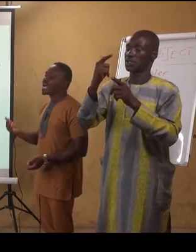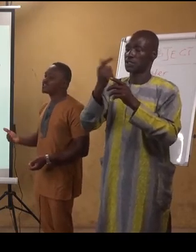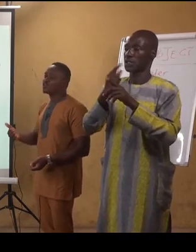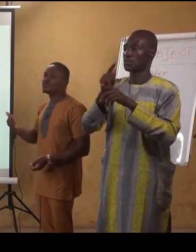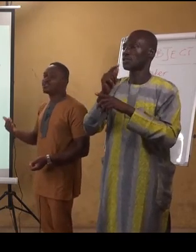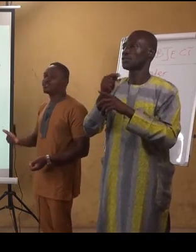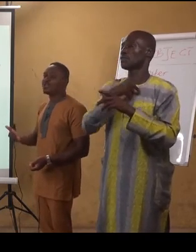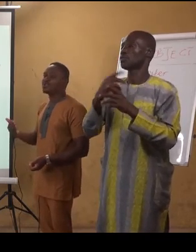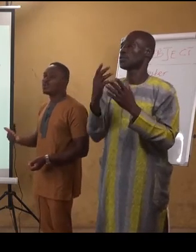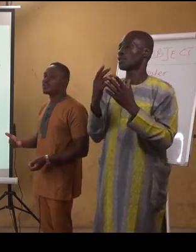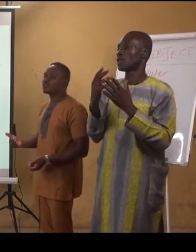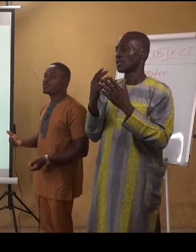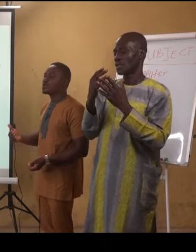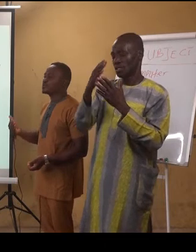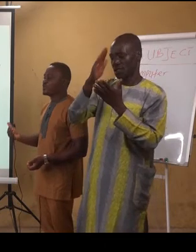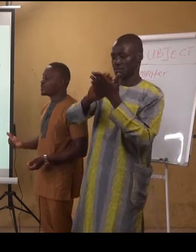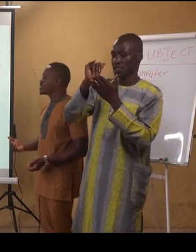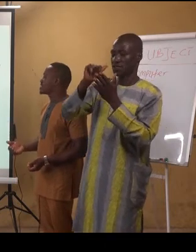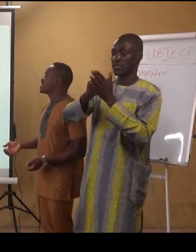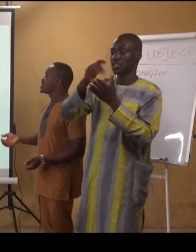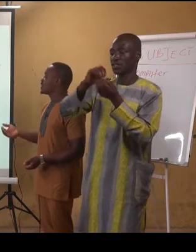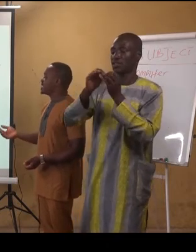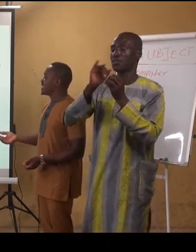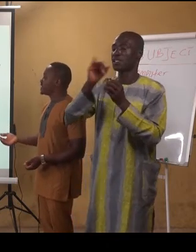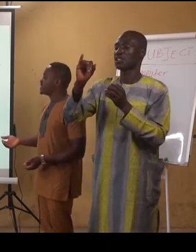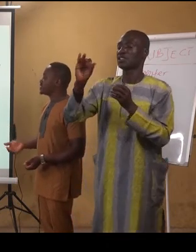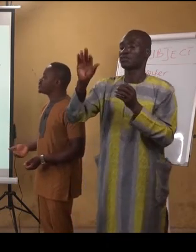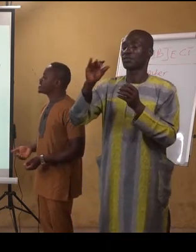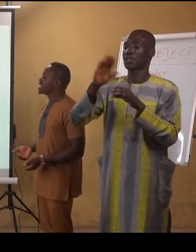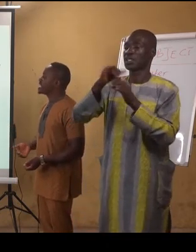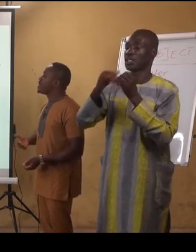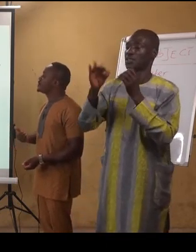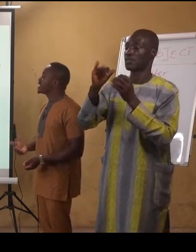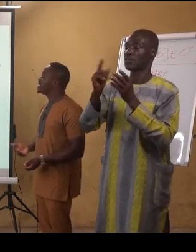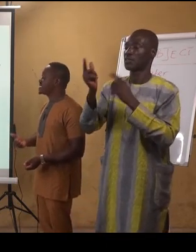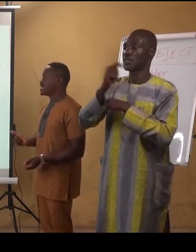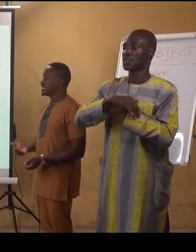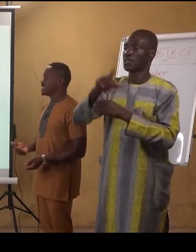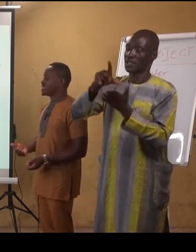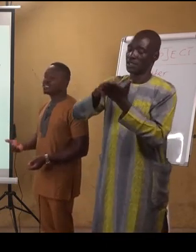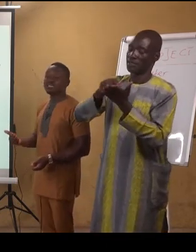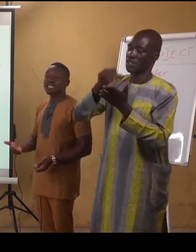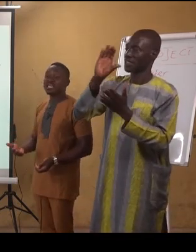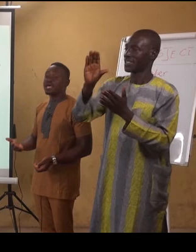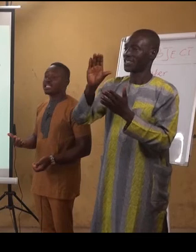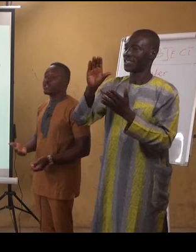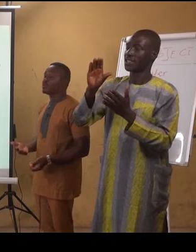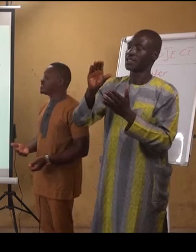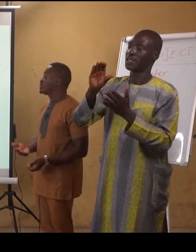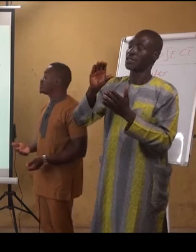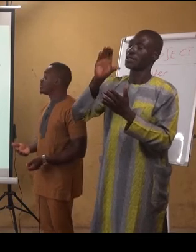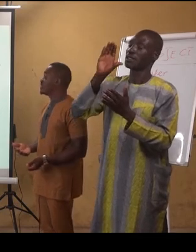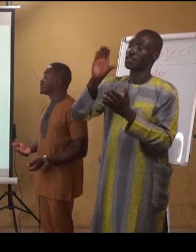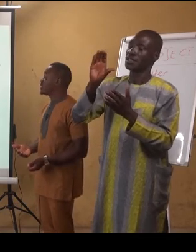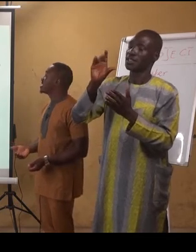we assume these very numbers to be what? Figures. So at the end of the day, we would say print C. C at the end of the